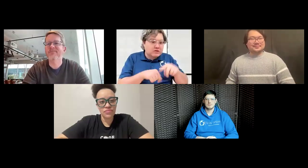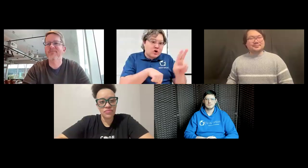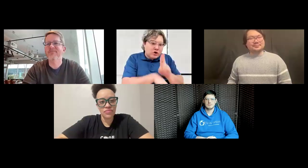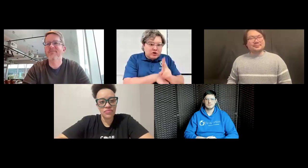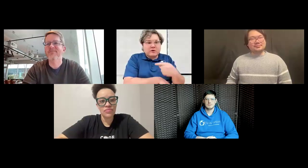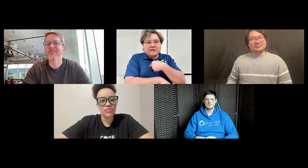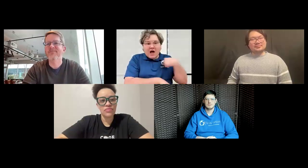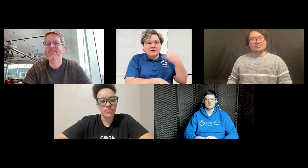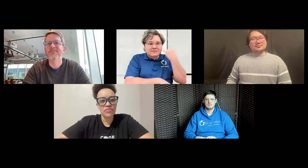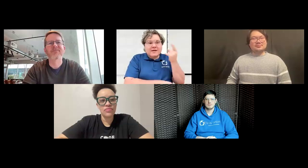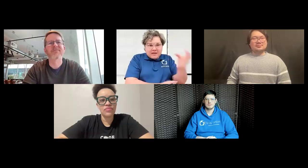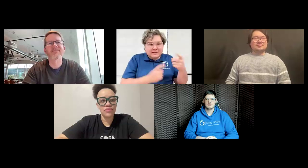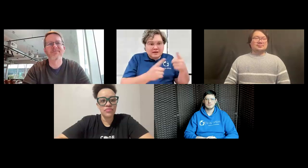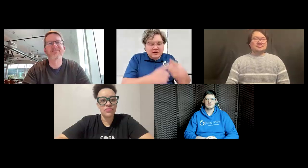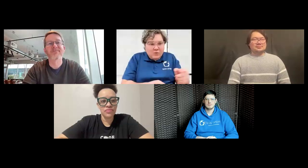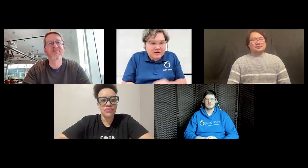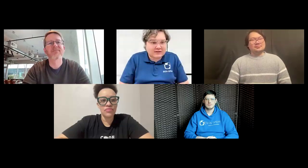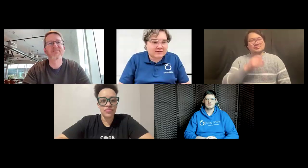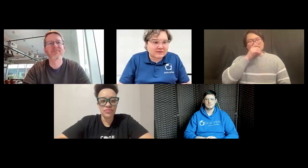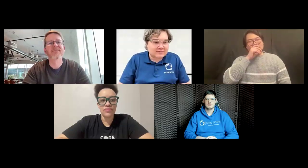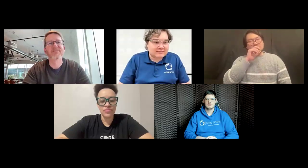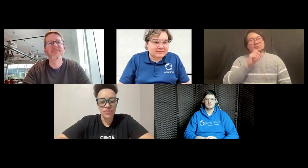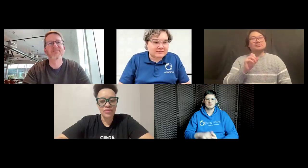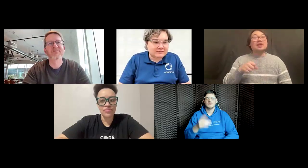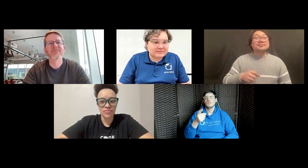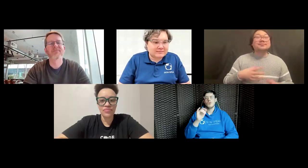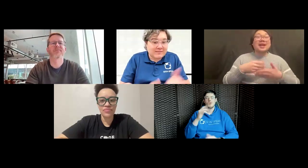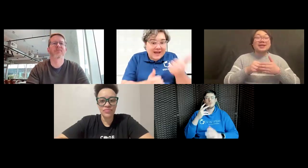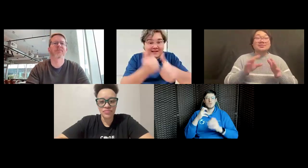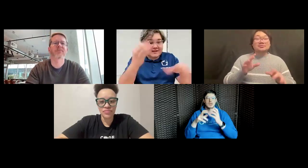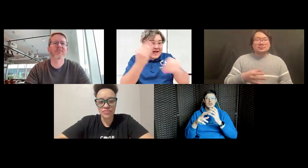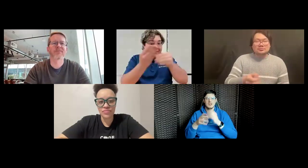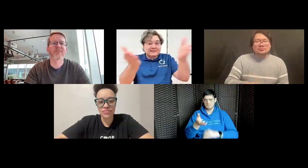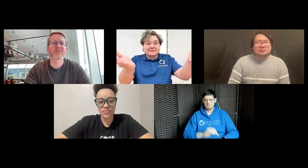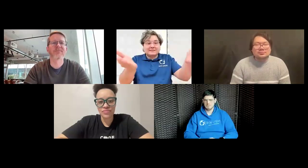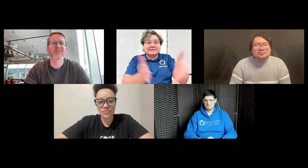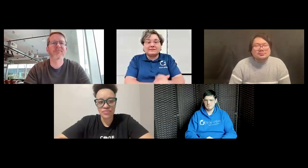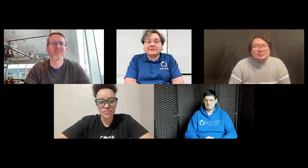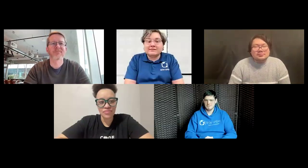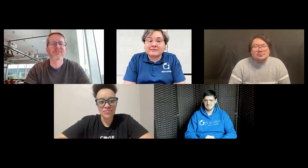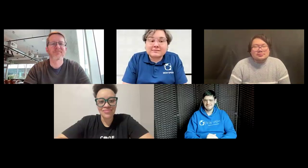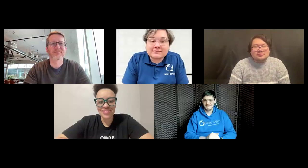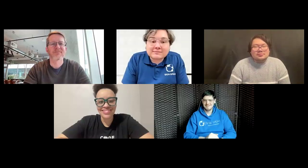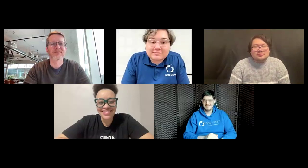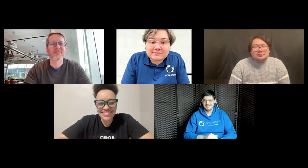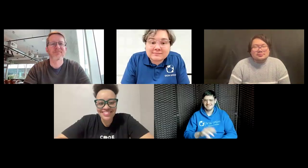the deaf community a choice where they're able to use our technology and our software in those environments. Anyone else want to add